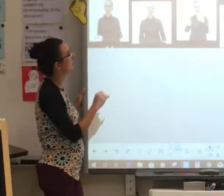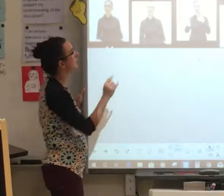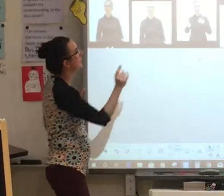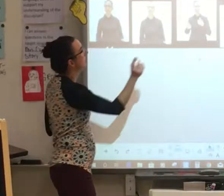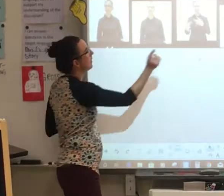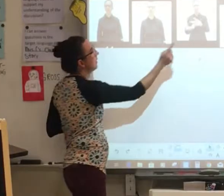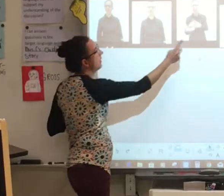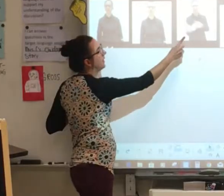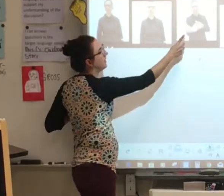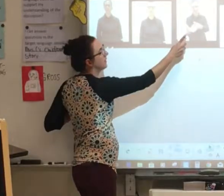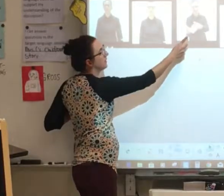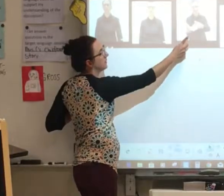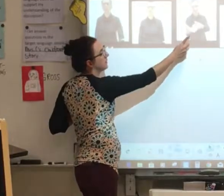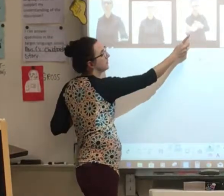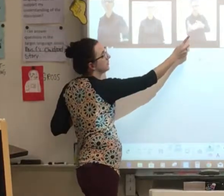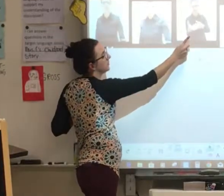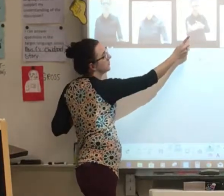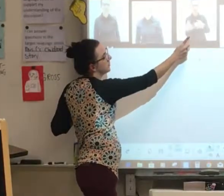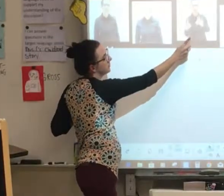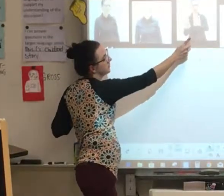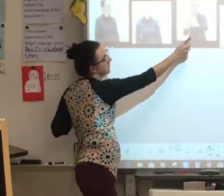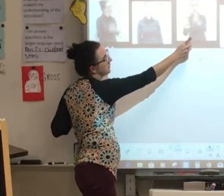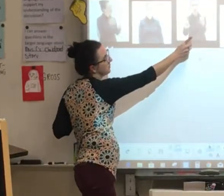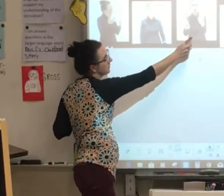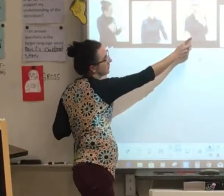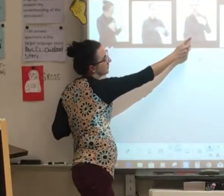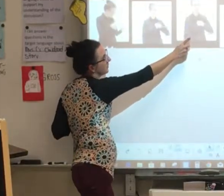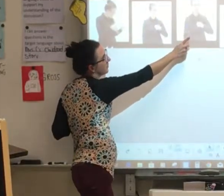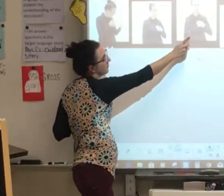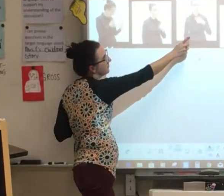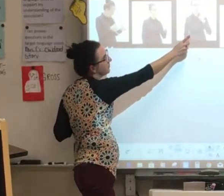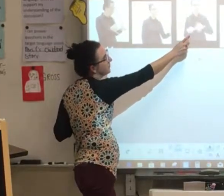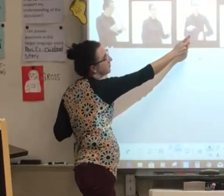Good. Alright. Let's wait for it to start over.